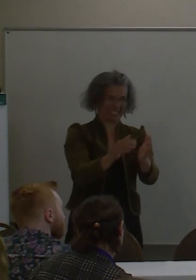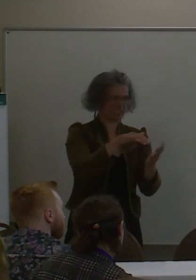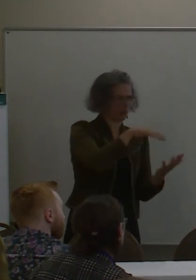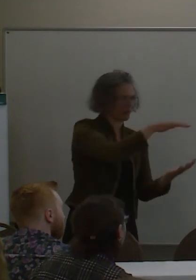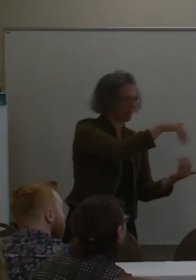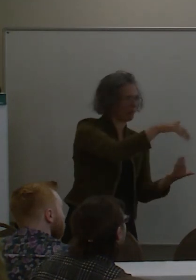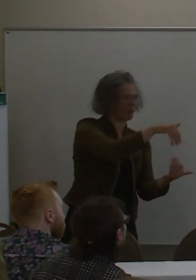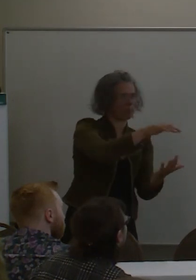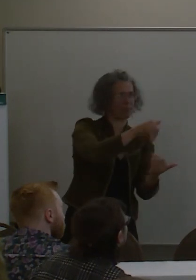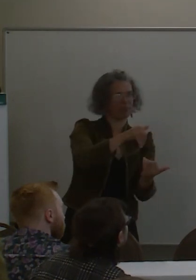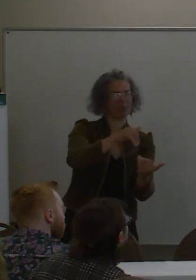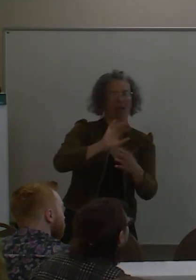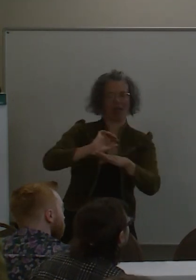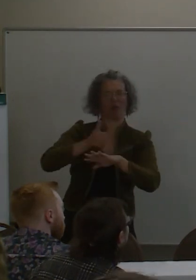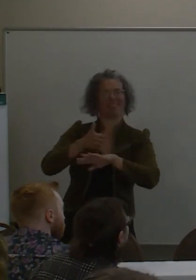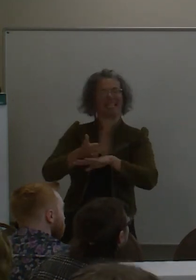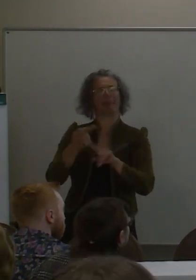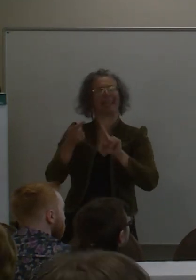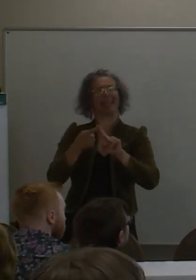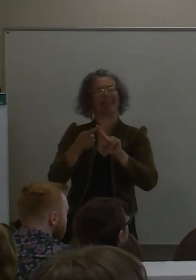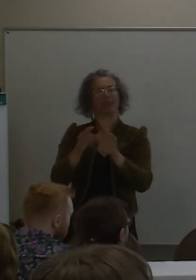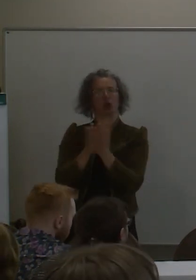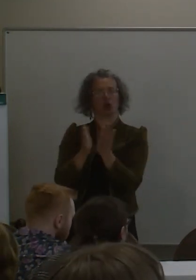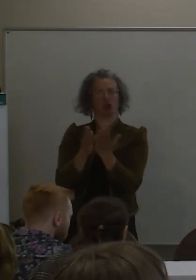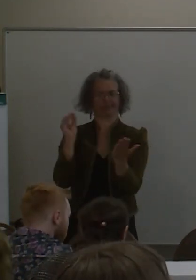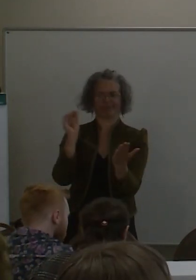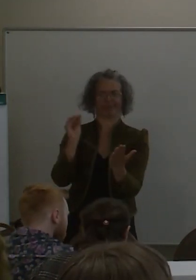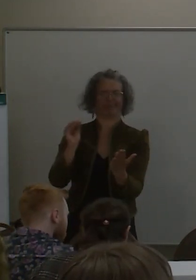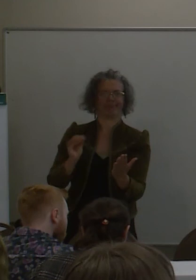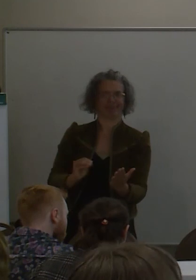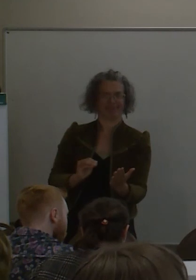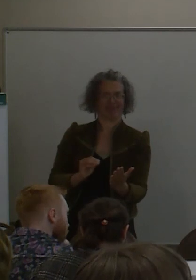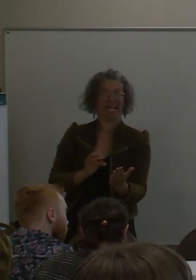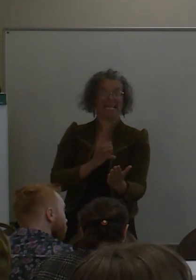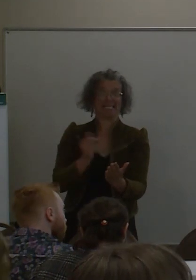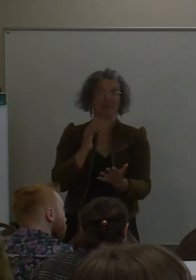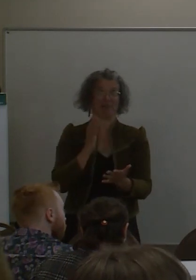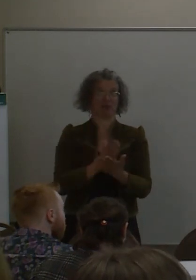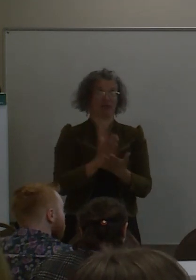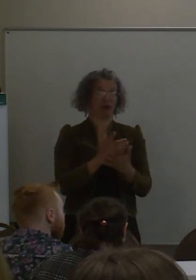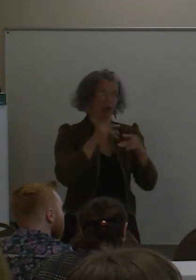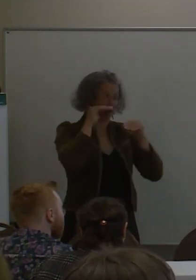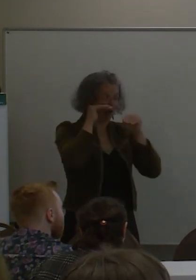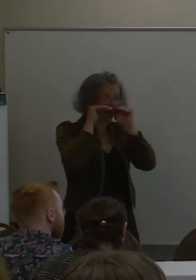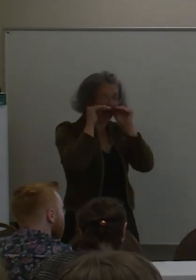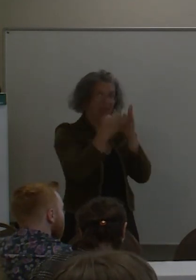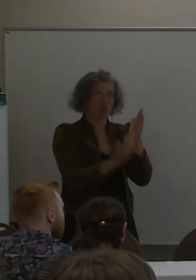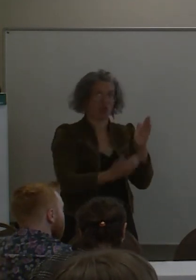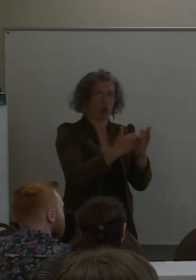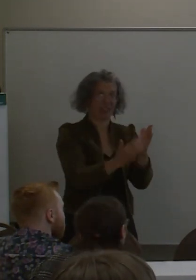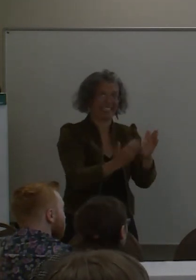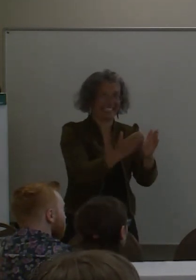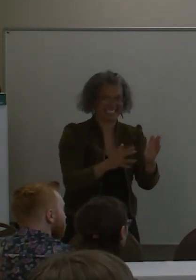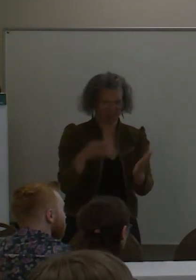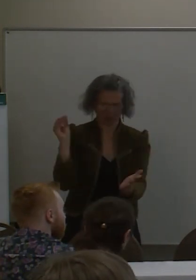and are putting them out as an ebook this week. Very exciting. We took some of the real tear jerkers, and hopefully that will bring some users back into